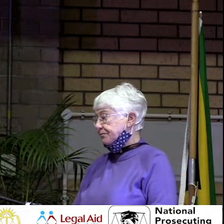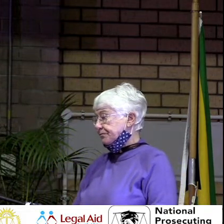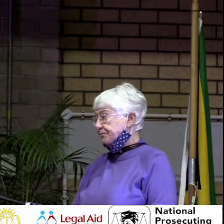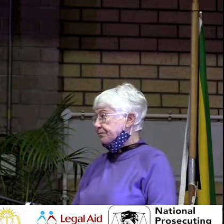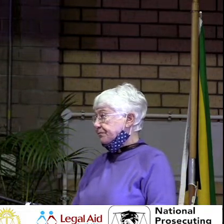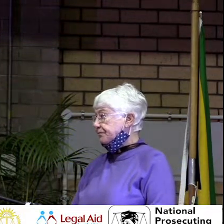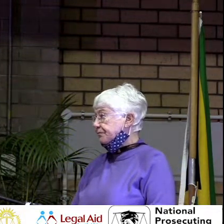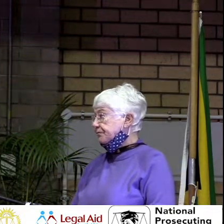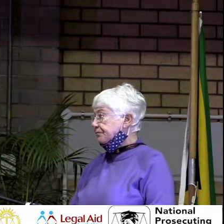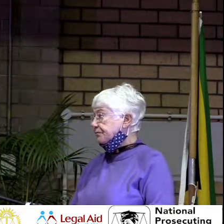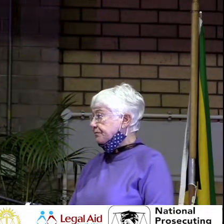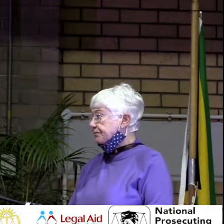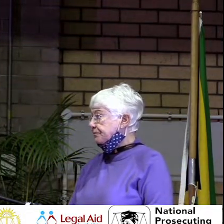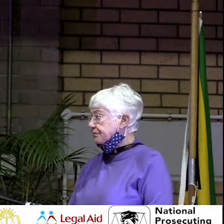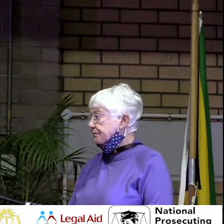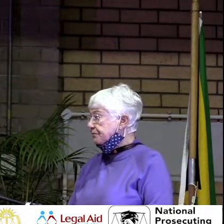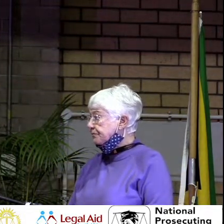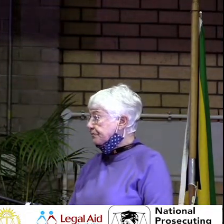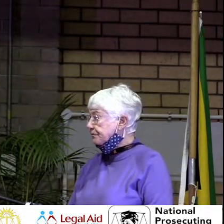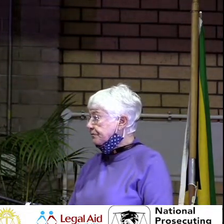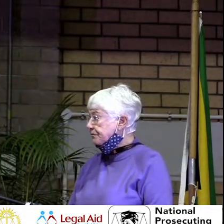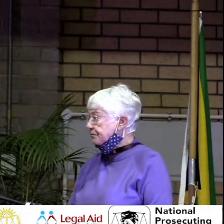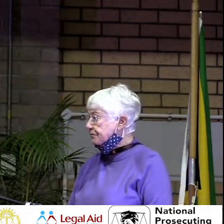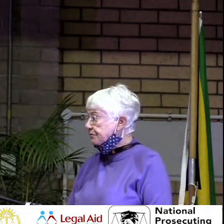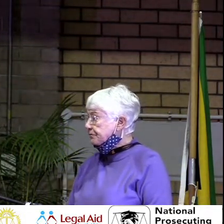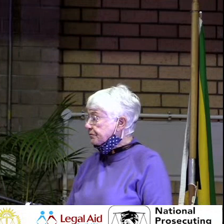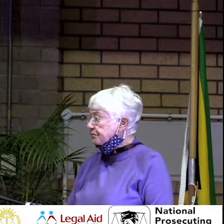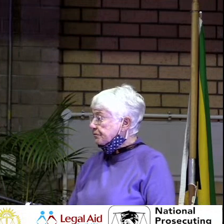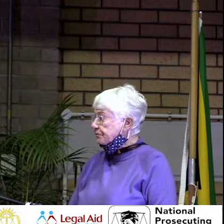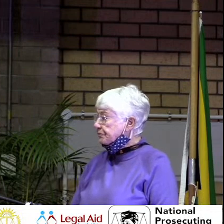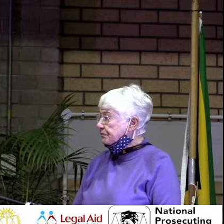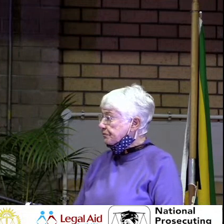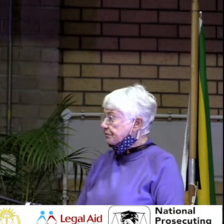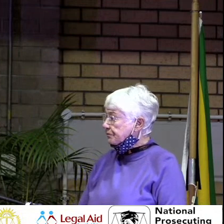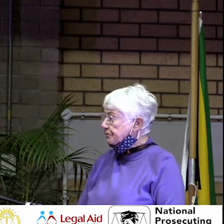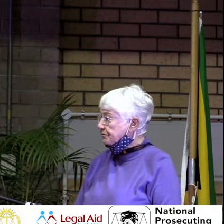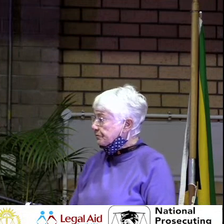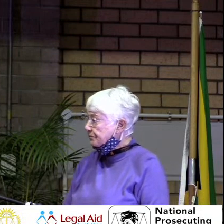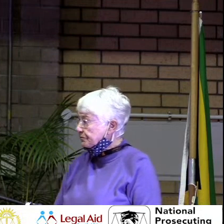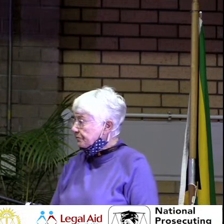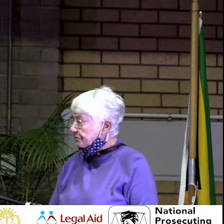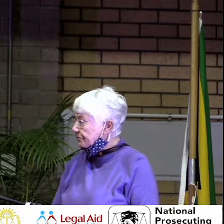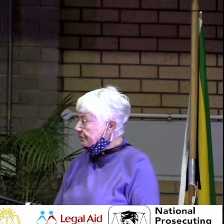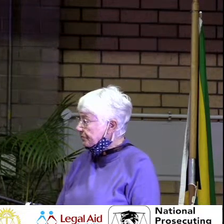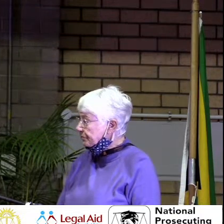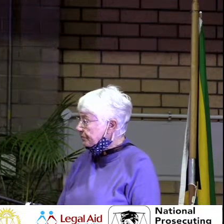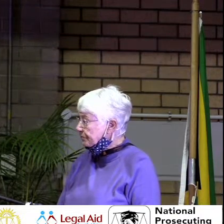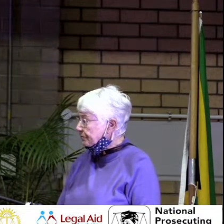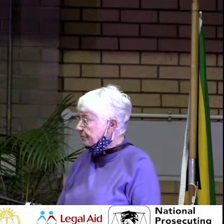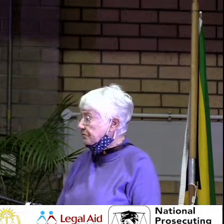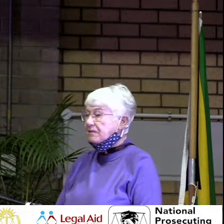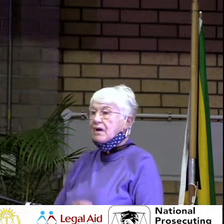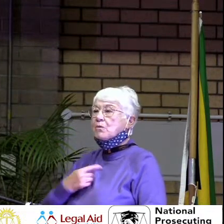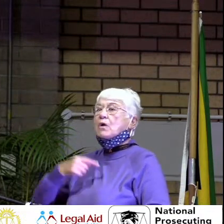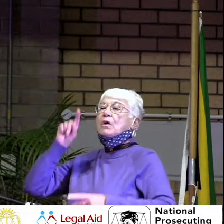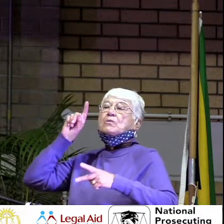No, I'm not one of those facilitators that will want to repeat what every speaker has